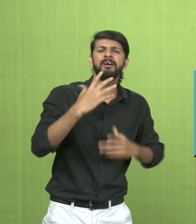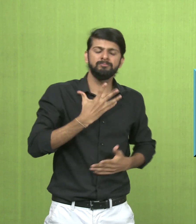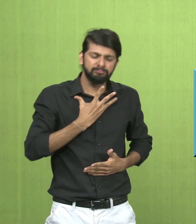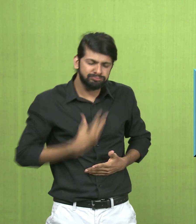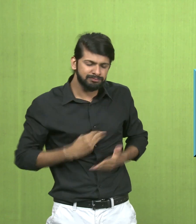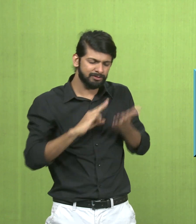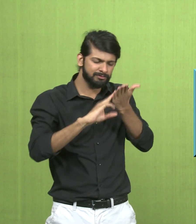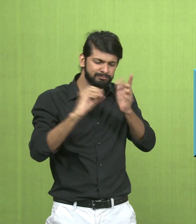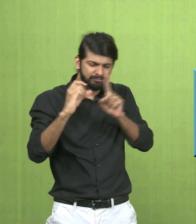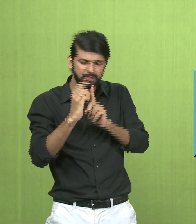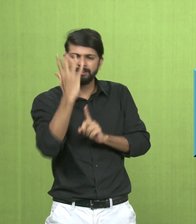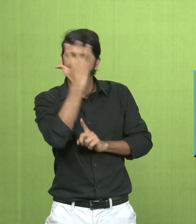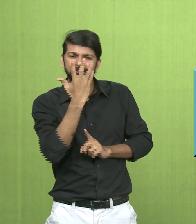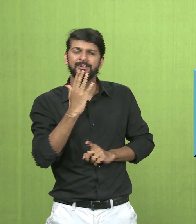woman can be called a muse.